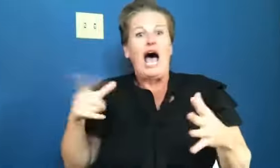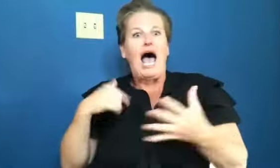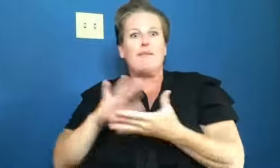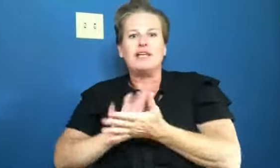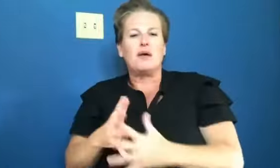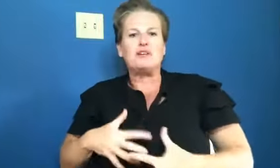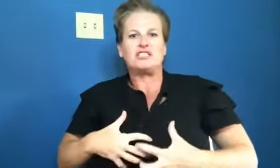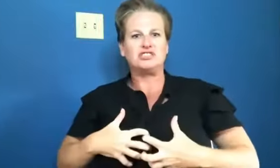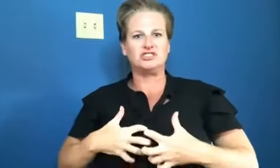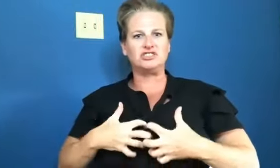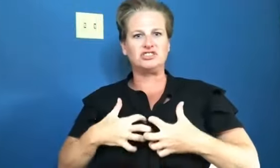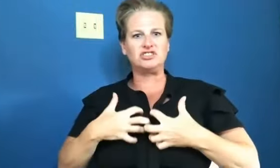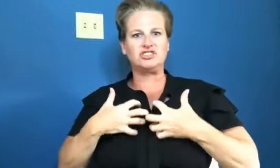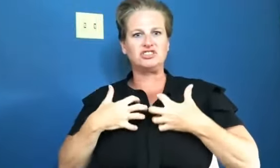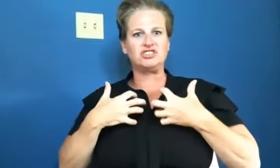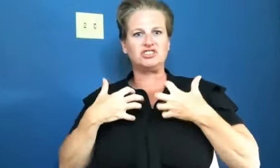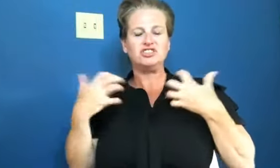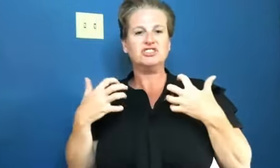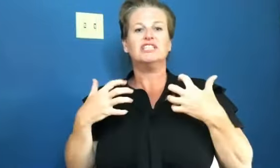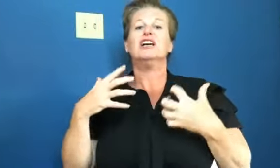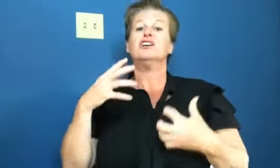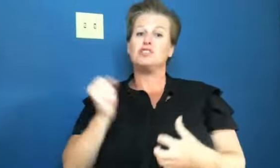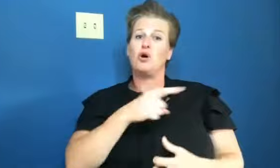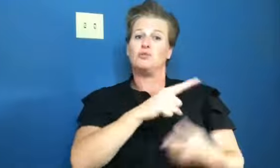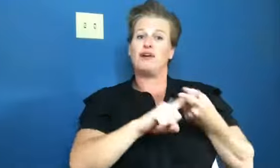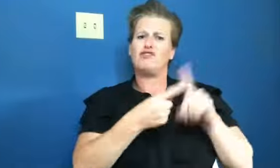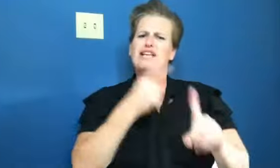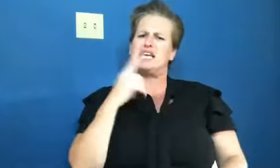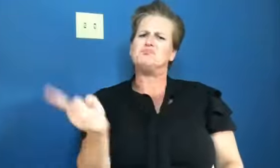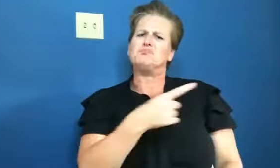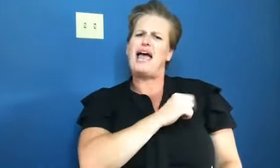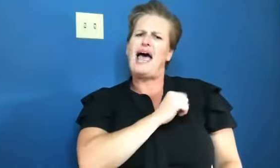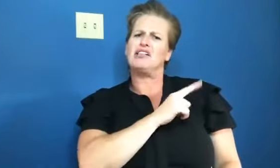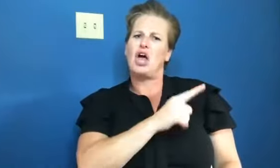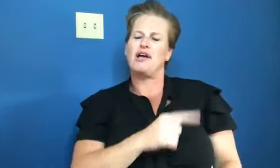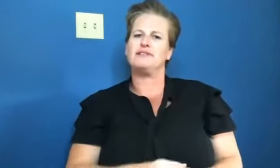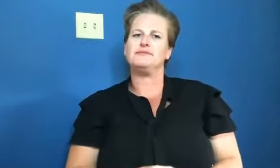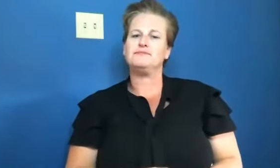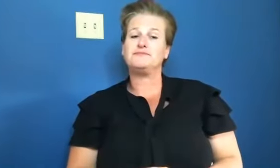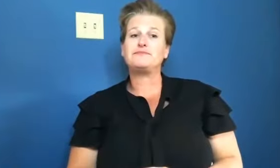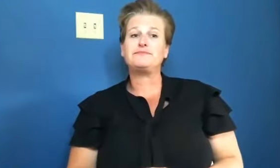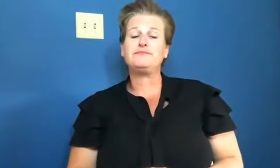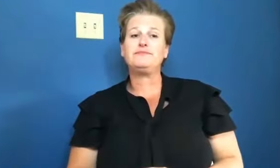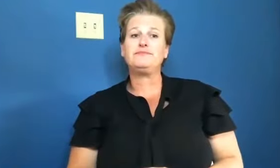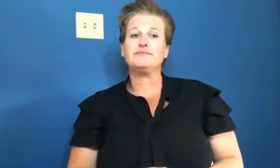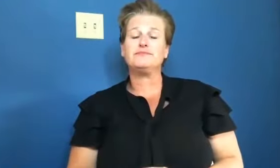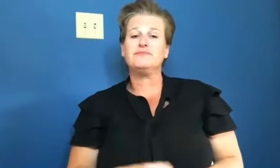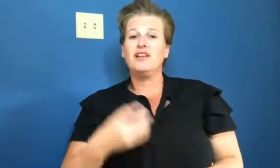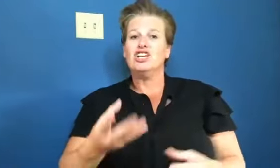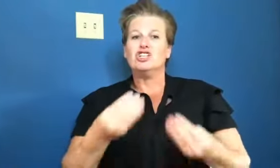day. So she convinced me to go to Al-Anon, and I went to Al-Anon. In fact, she gave me the little itty bitty blue